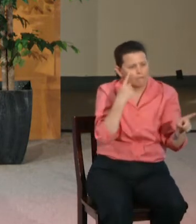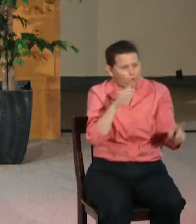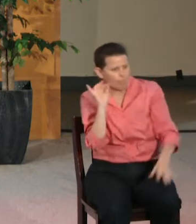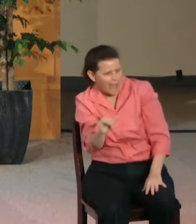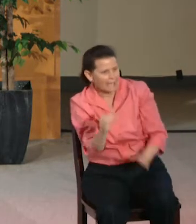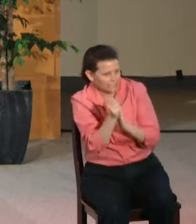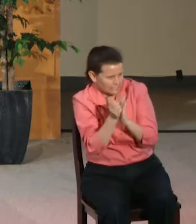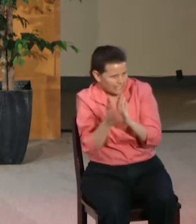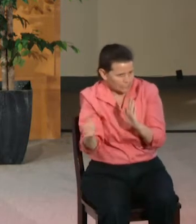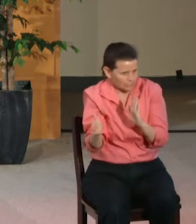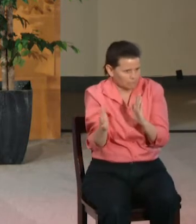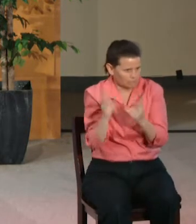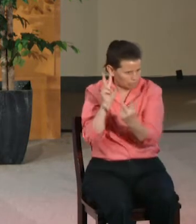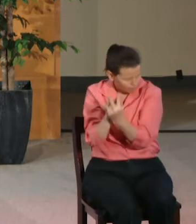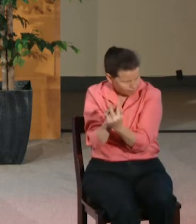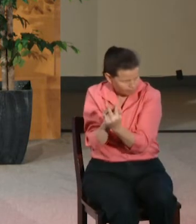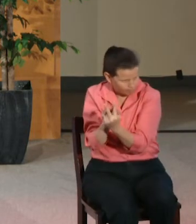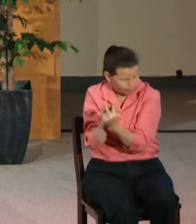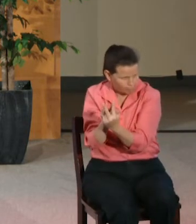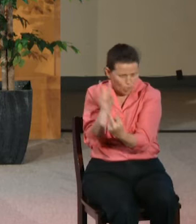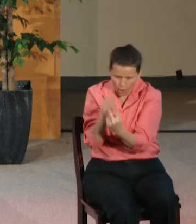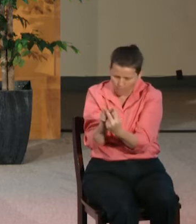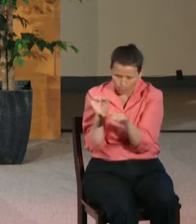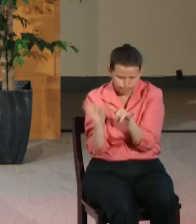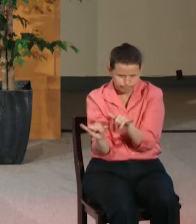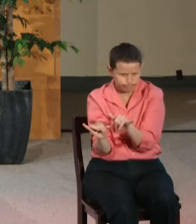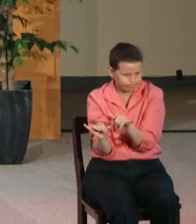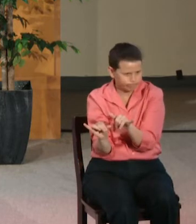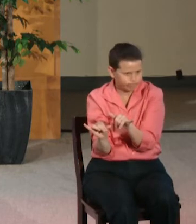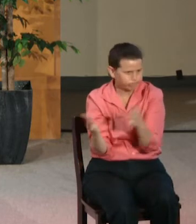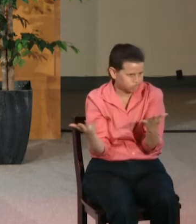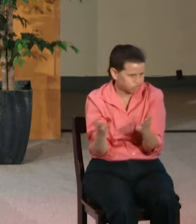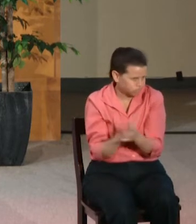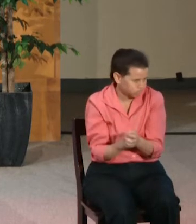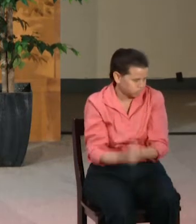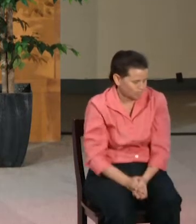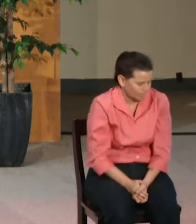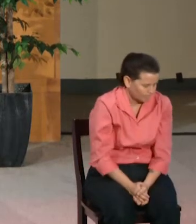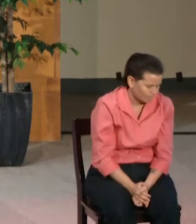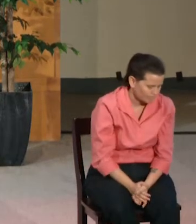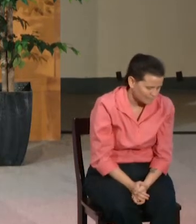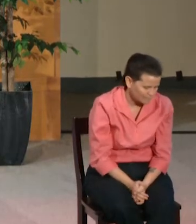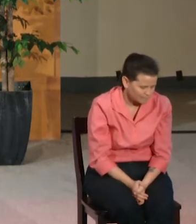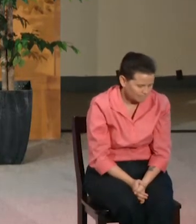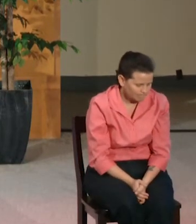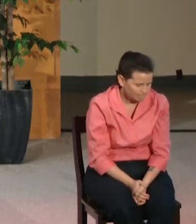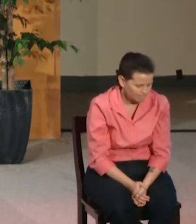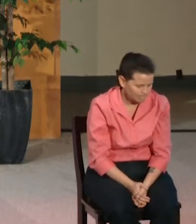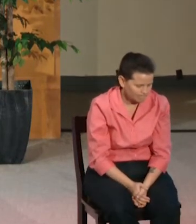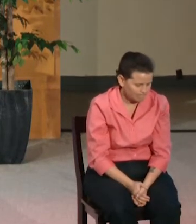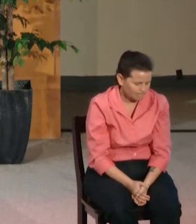purposes, just like we are as fathers and mothers when we're bringing a baby into the world and everything. They literally go